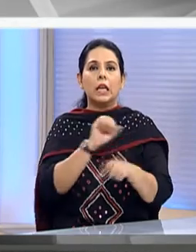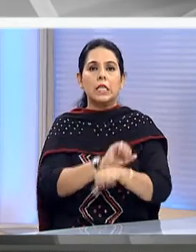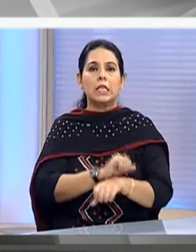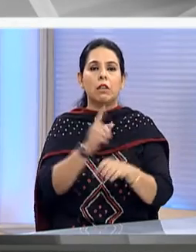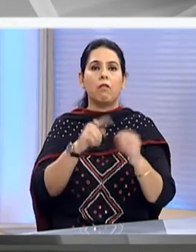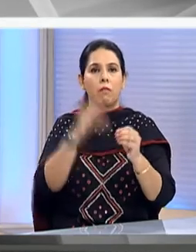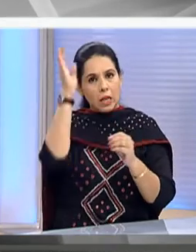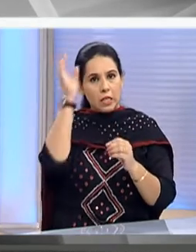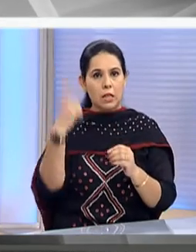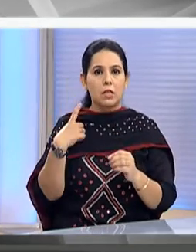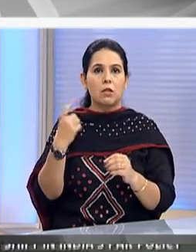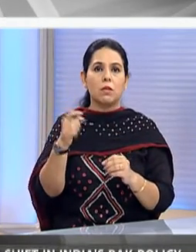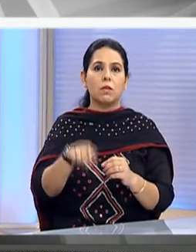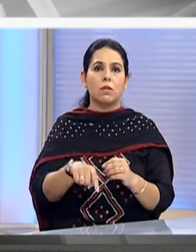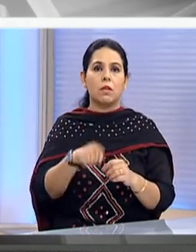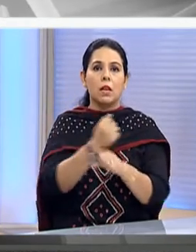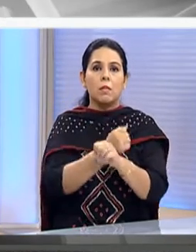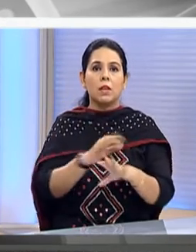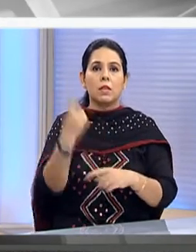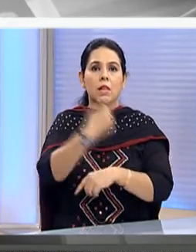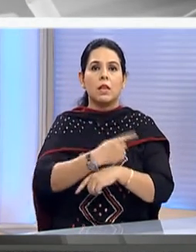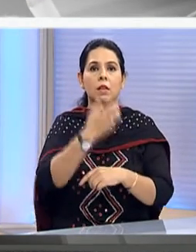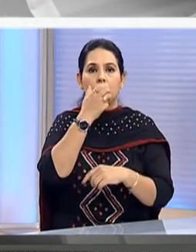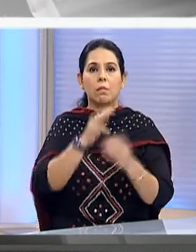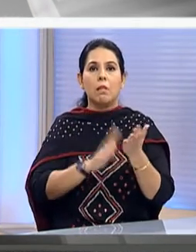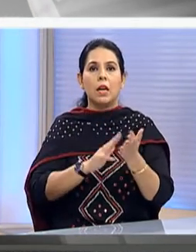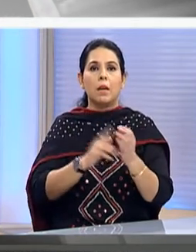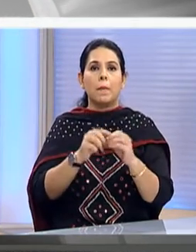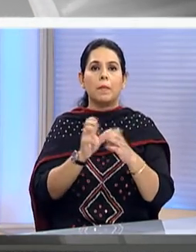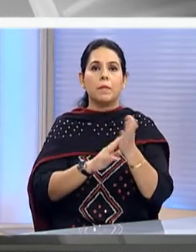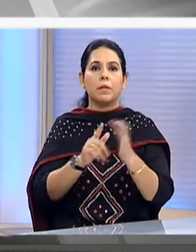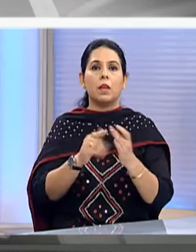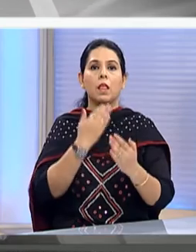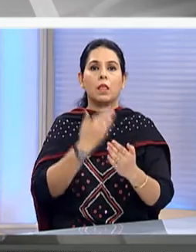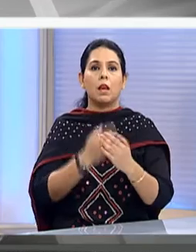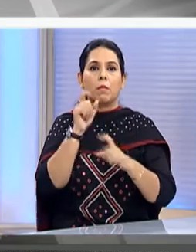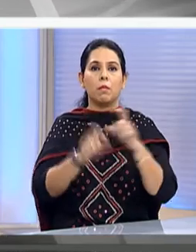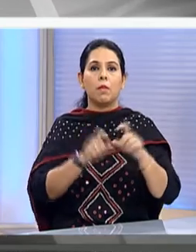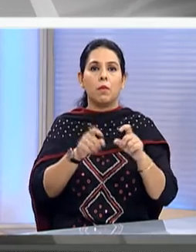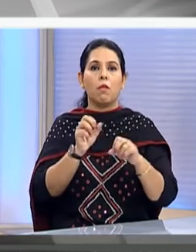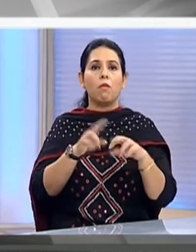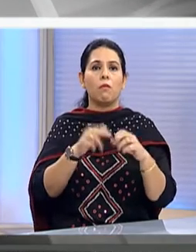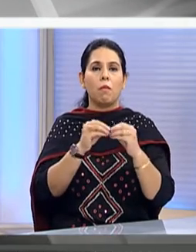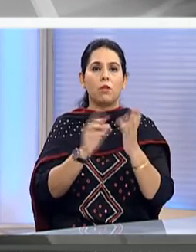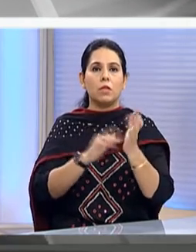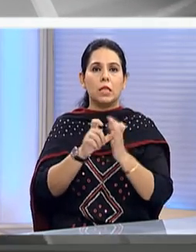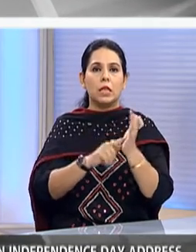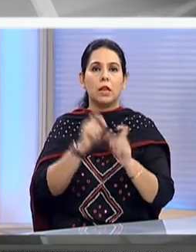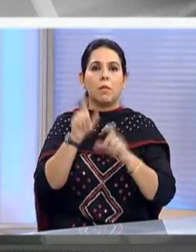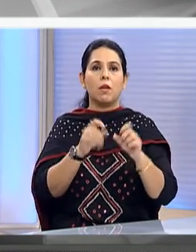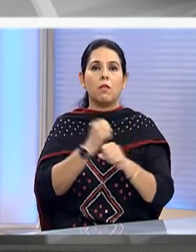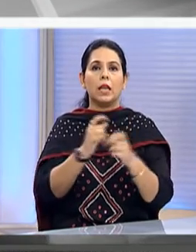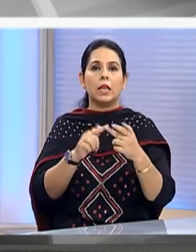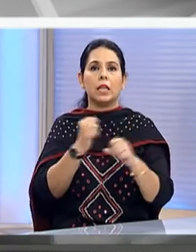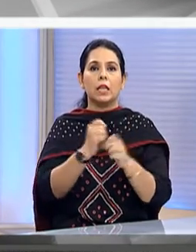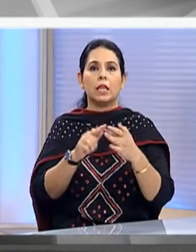Pakistani security forces. In his Independence Day address on Monday, Prime Minister Modi thanked the people of Balochistan, the